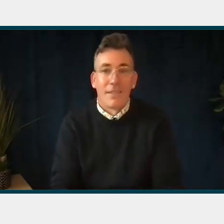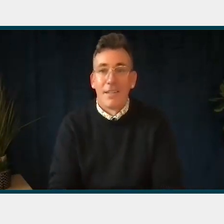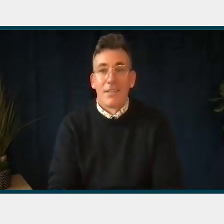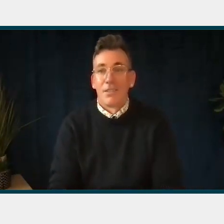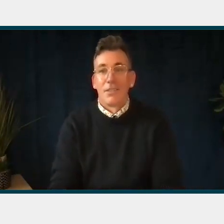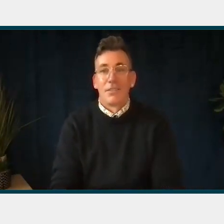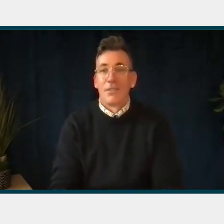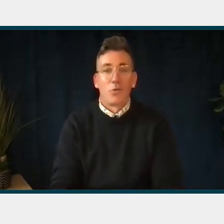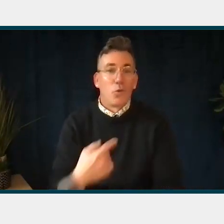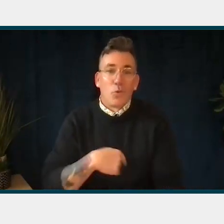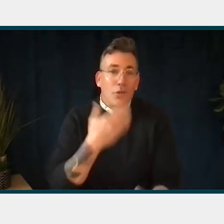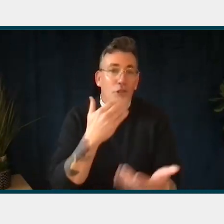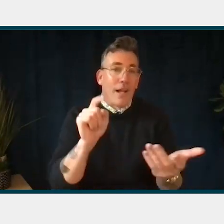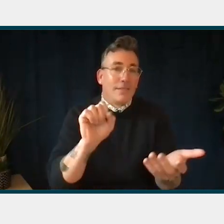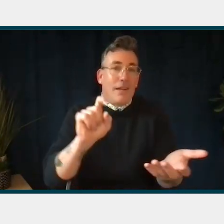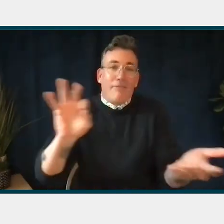We do good stuff.